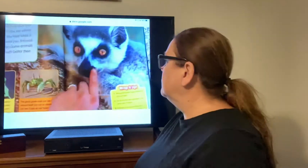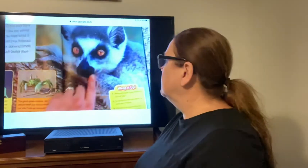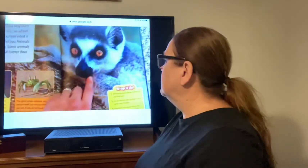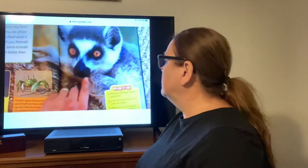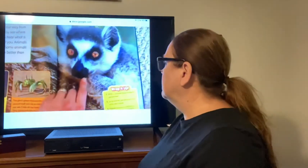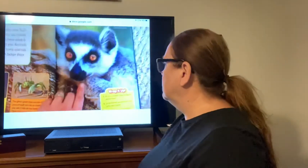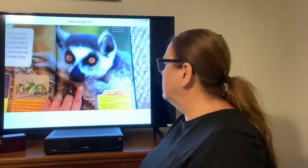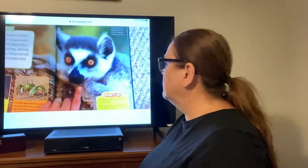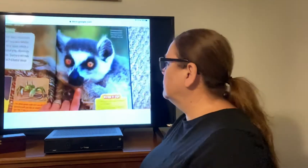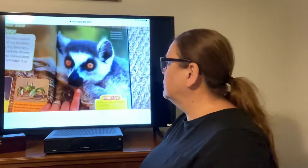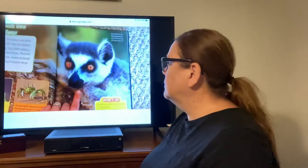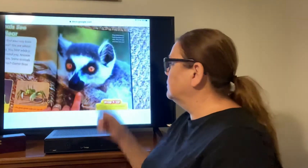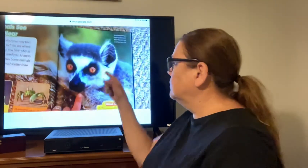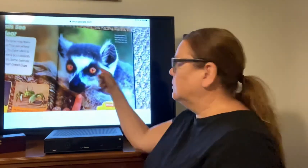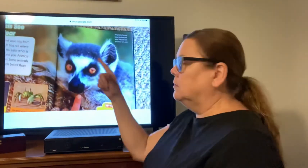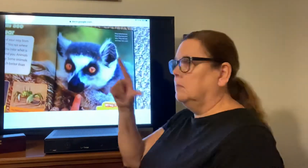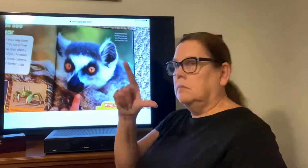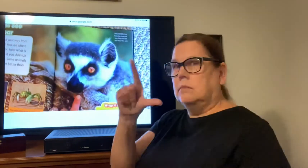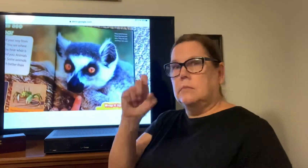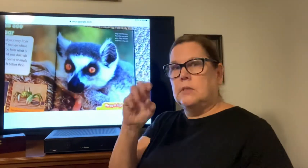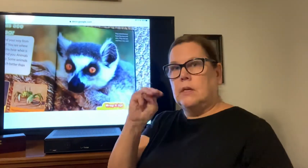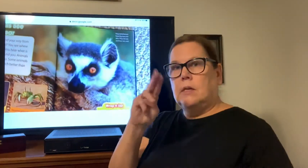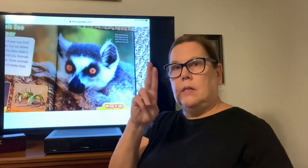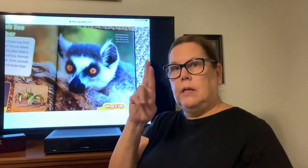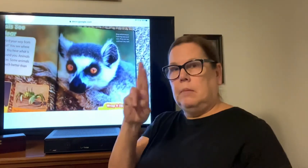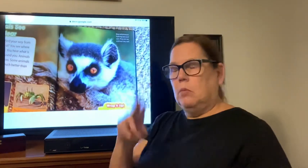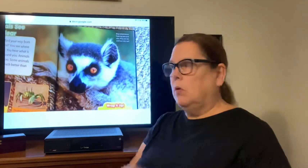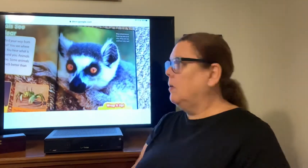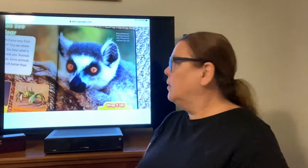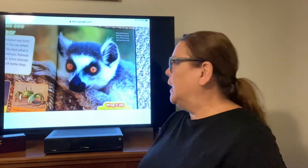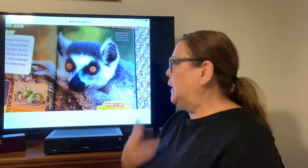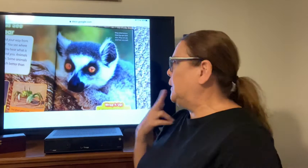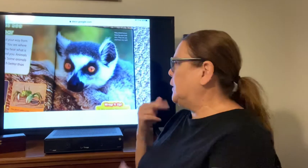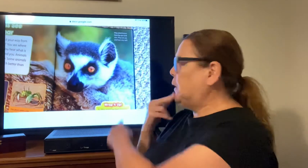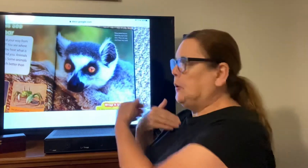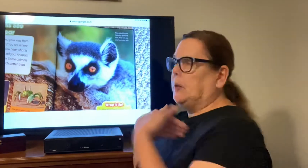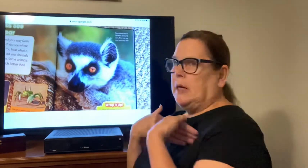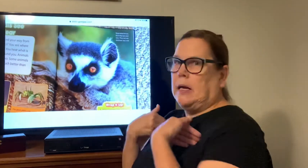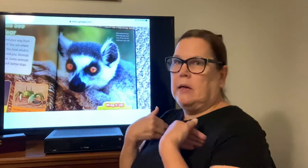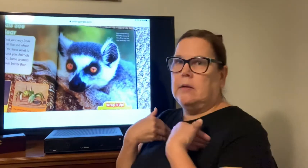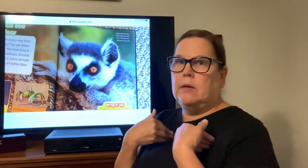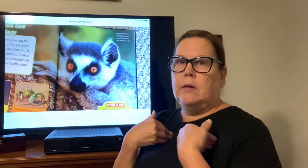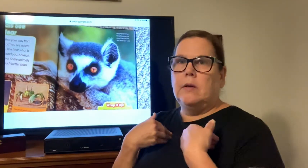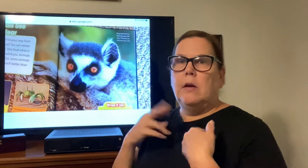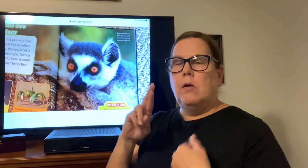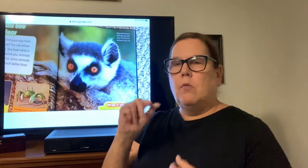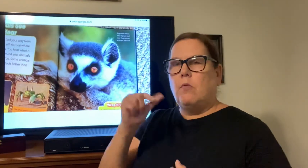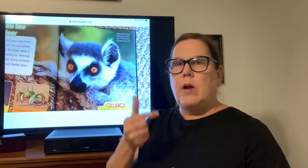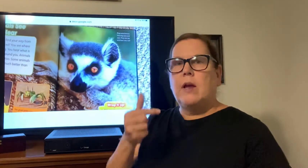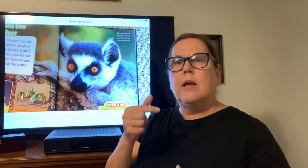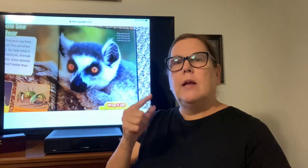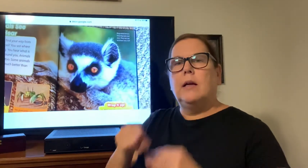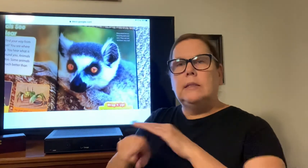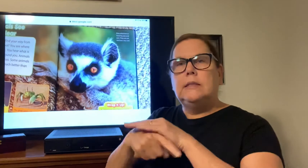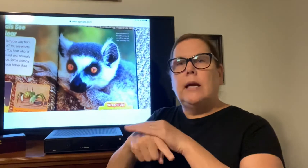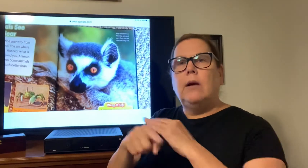Okay, then we've got this guy. It's kind of cute. Ring-tailed lemurs have big eyes